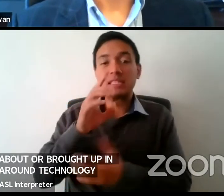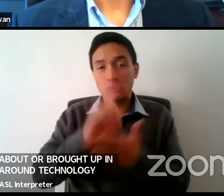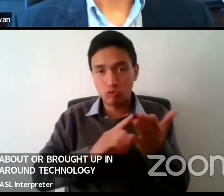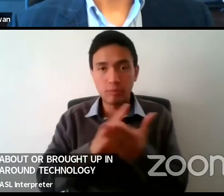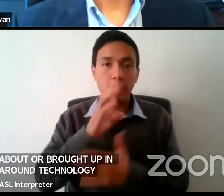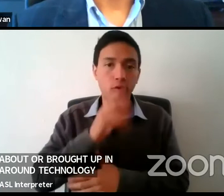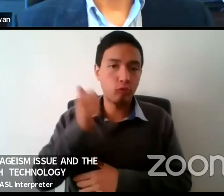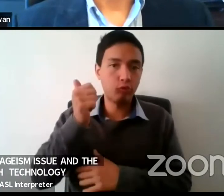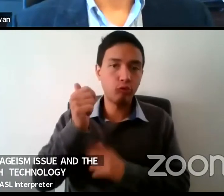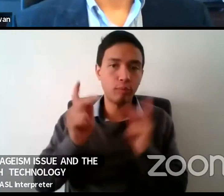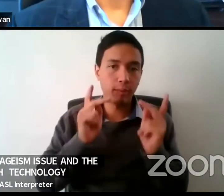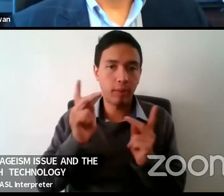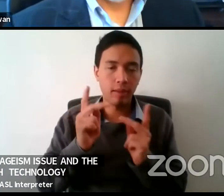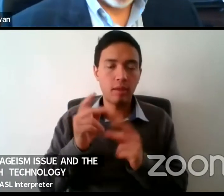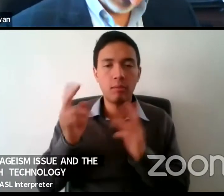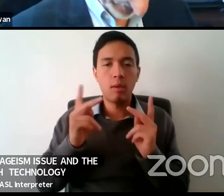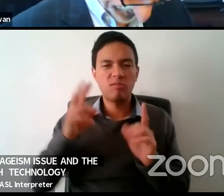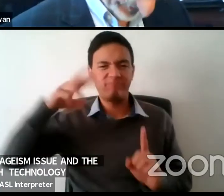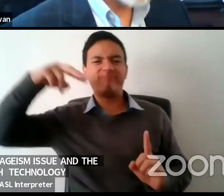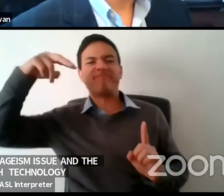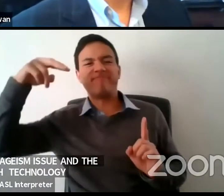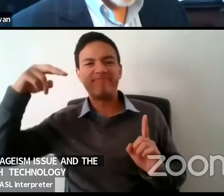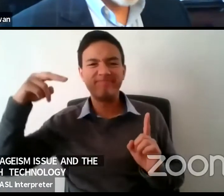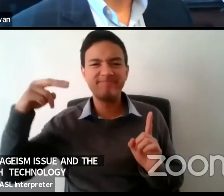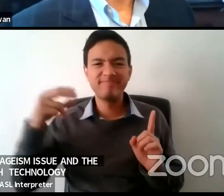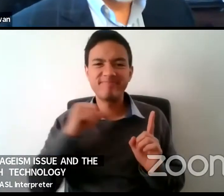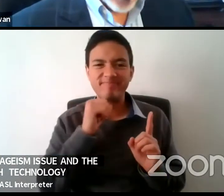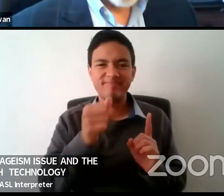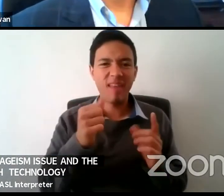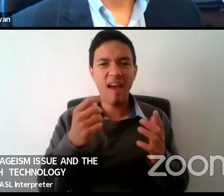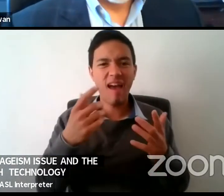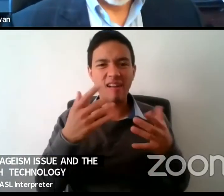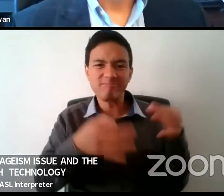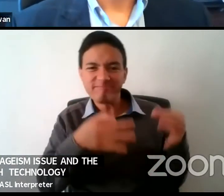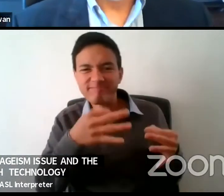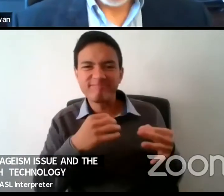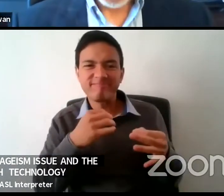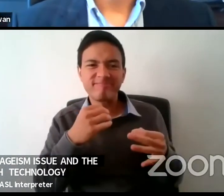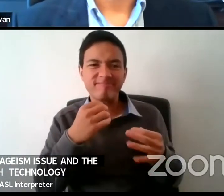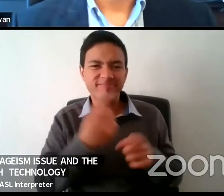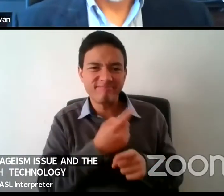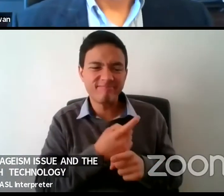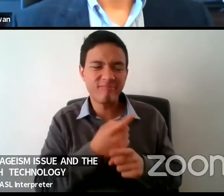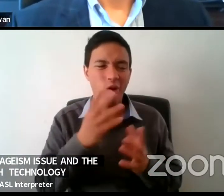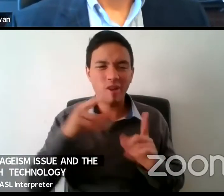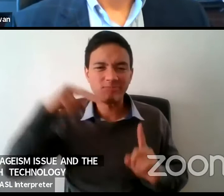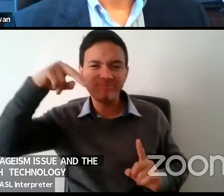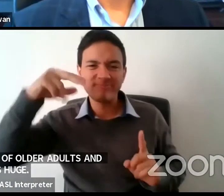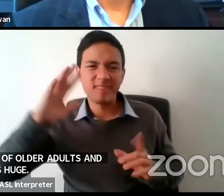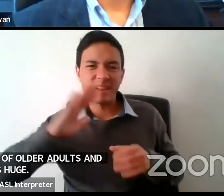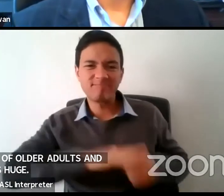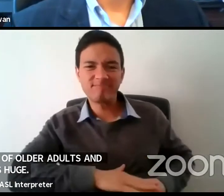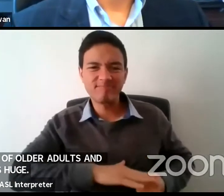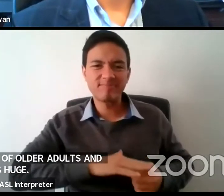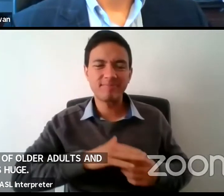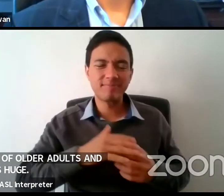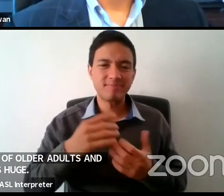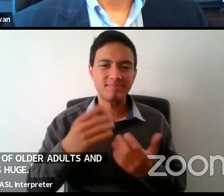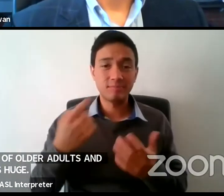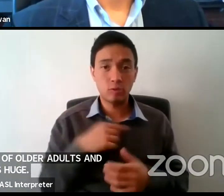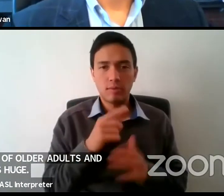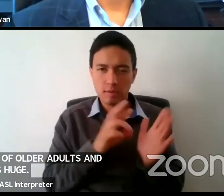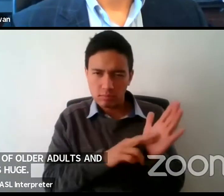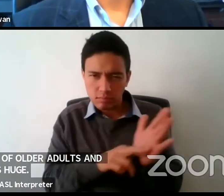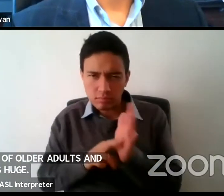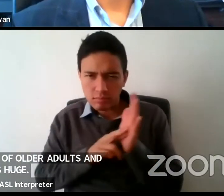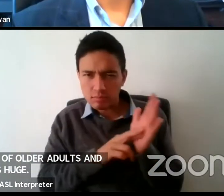perceptions that people have of older adults and technology, and that's huge. And so we've actually been doing research in this area, looking